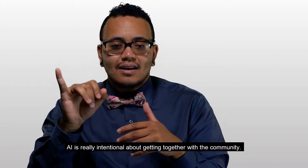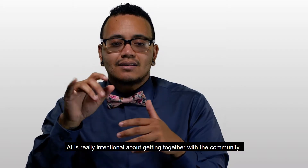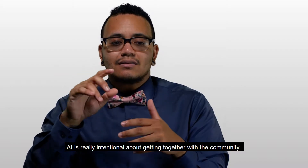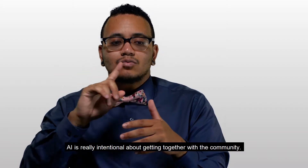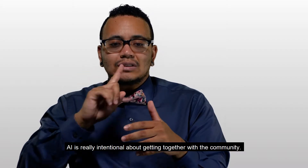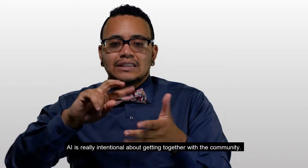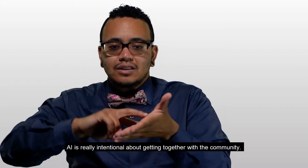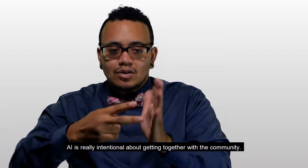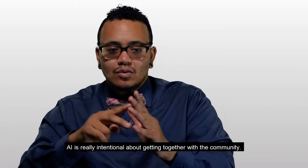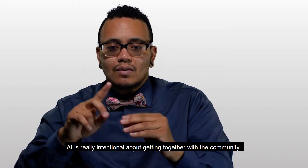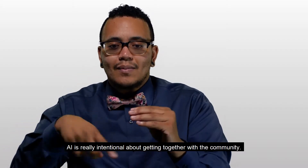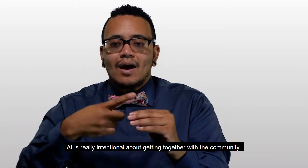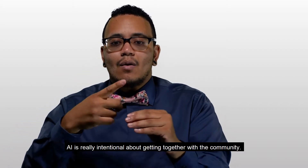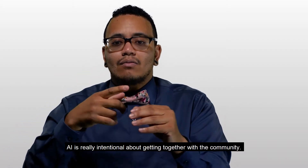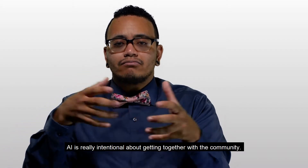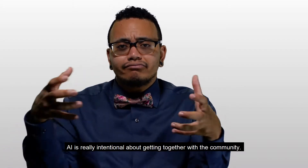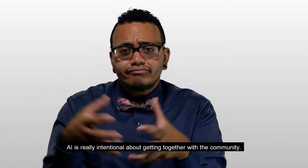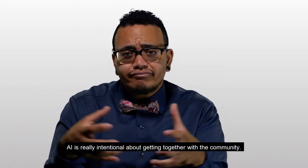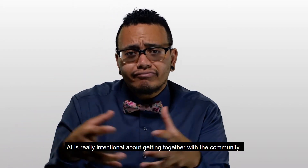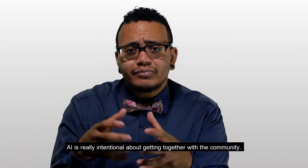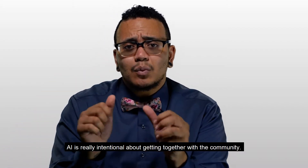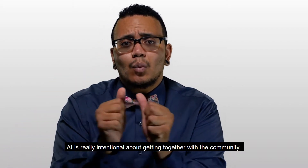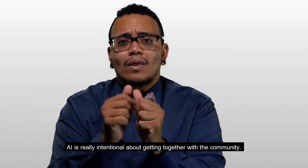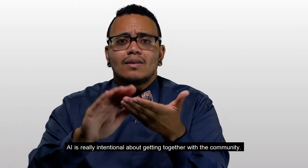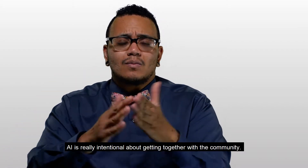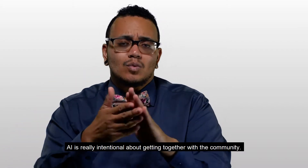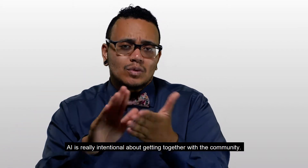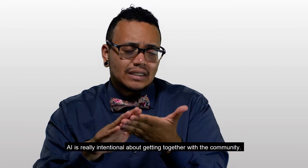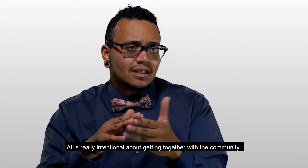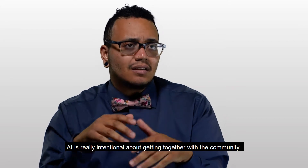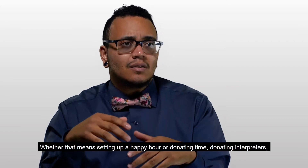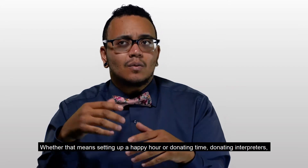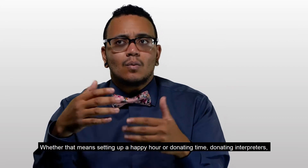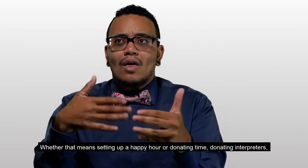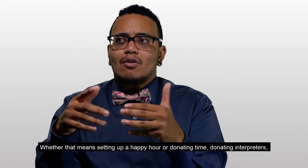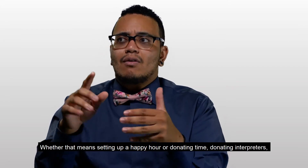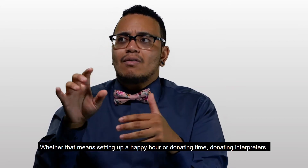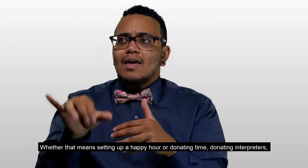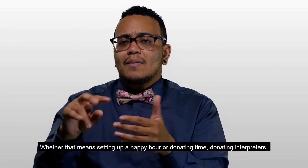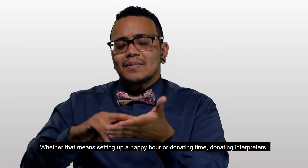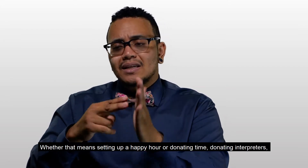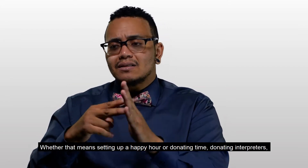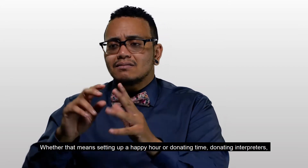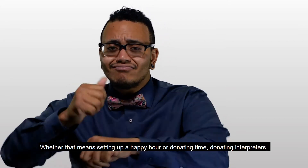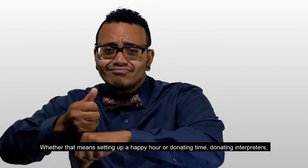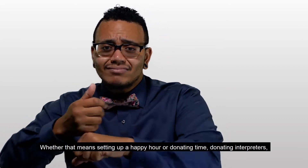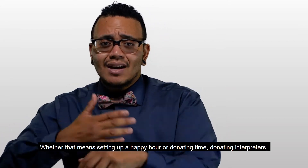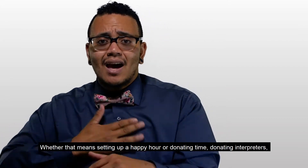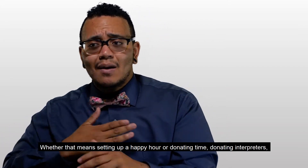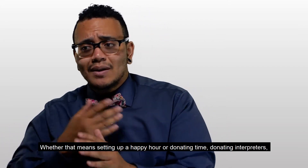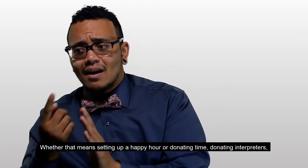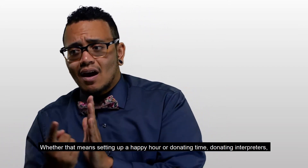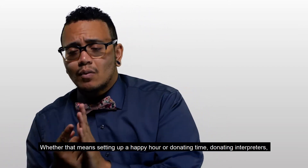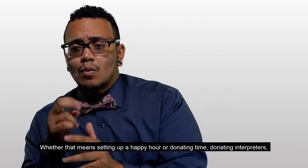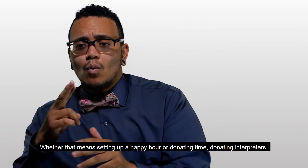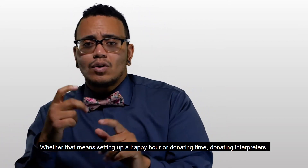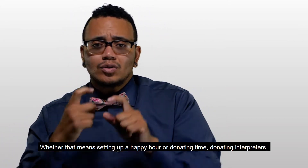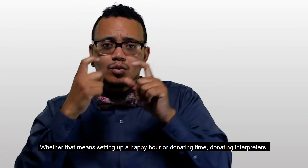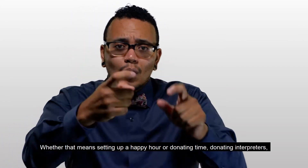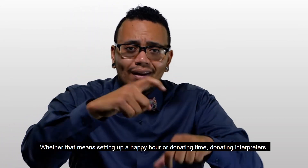AI is really intentional about getting together with the community, whether that means setting up a happy hour or donating